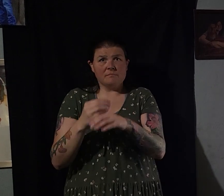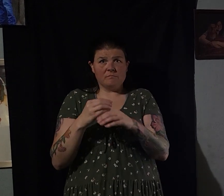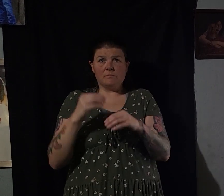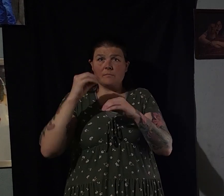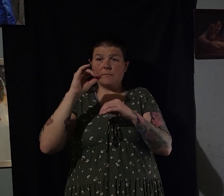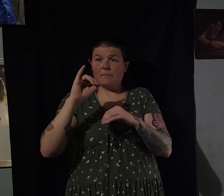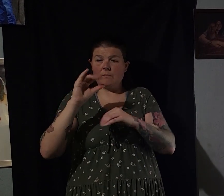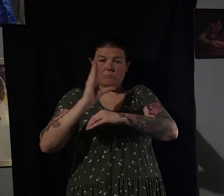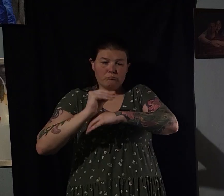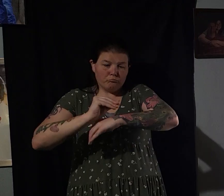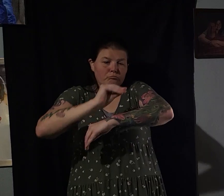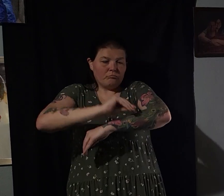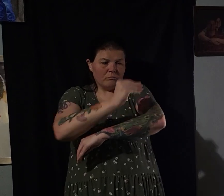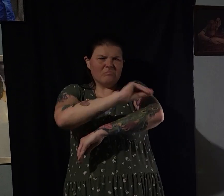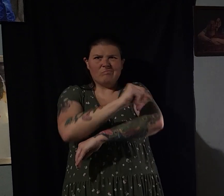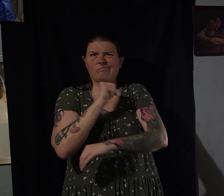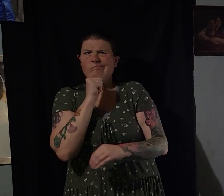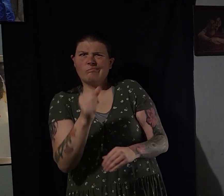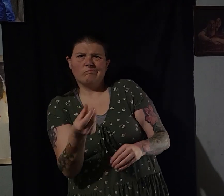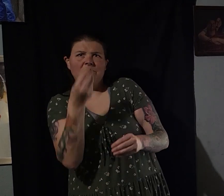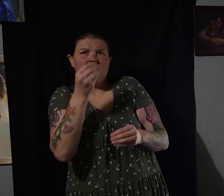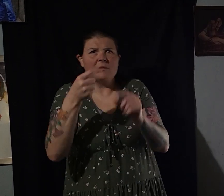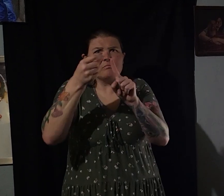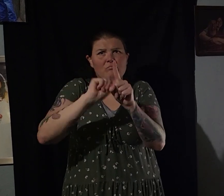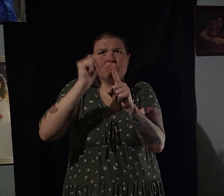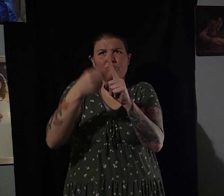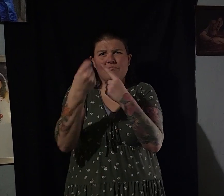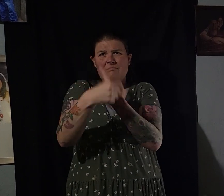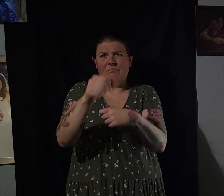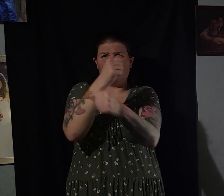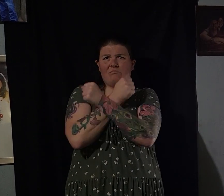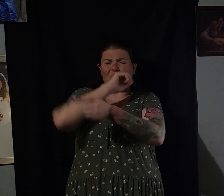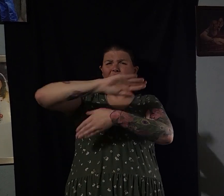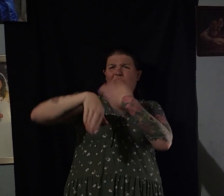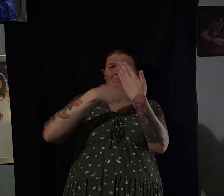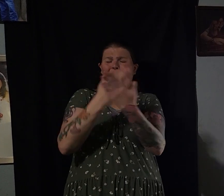Iguanas don't just eat bananas, they love all sorts of fruit.